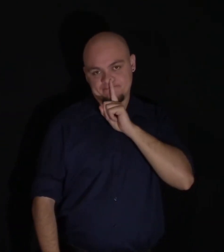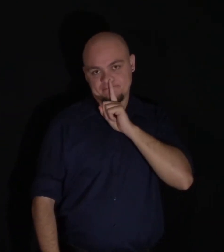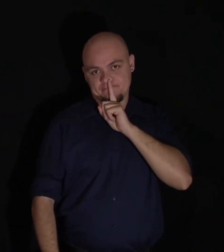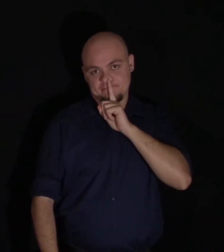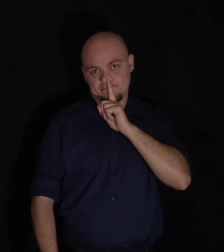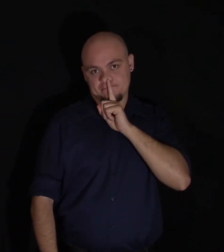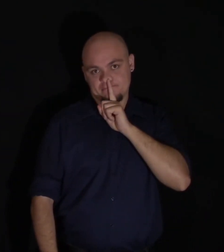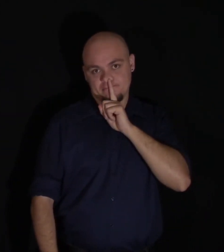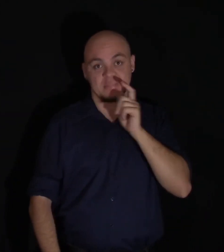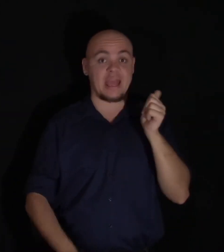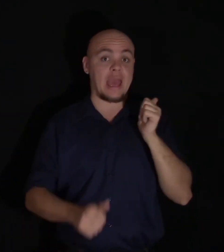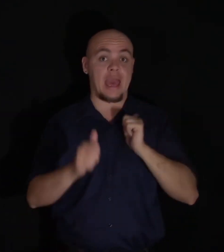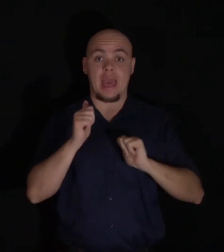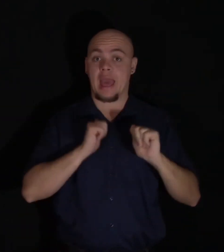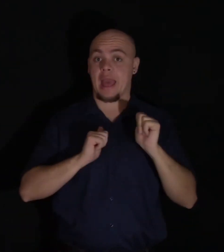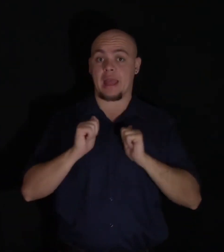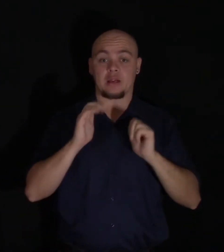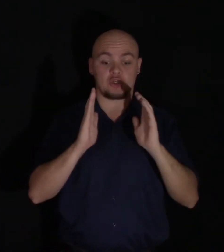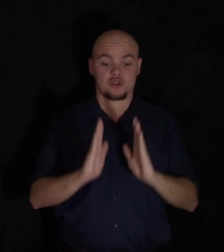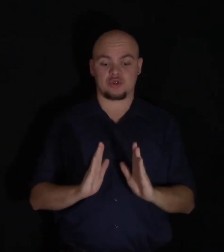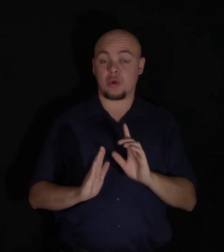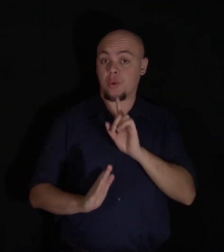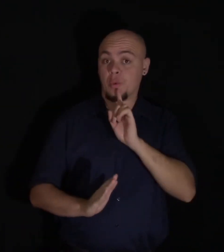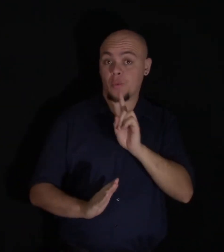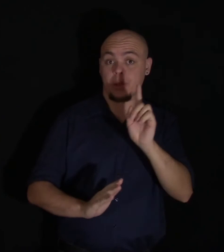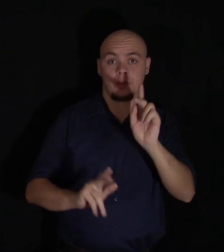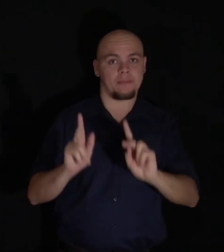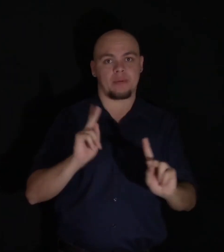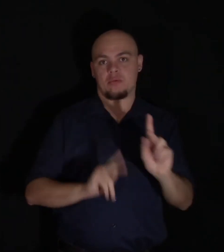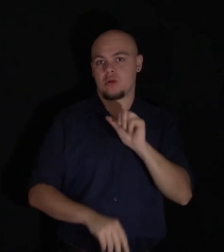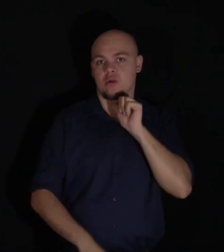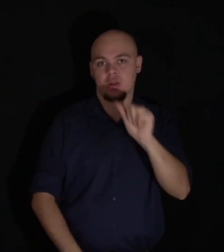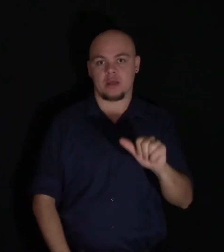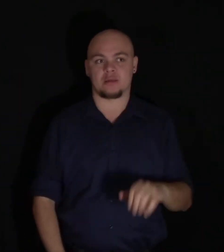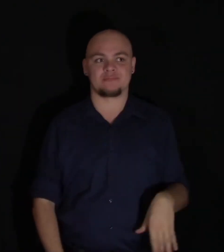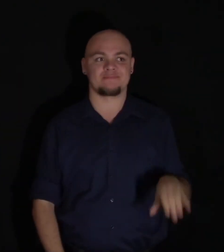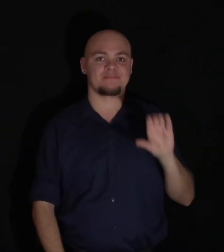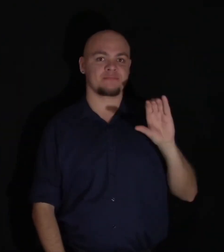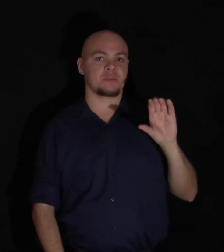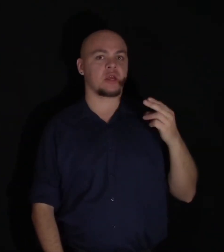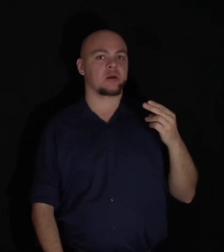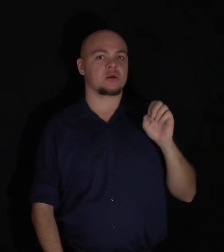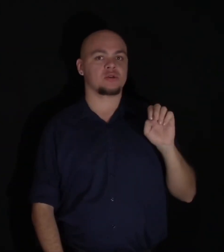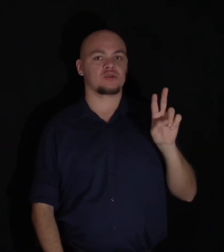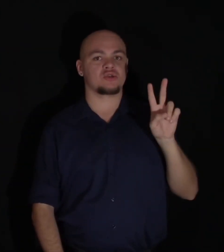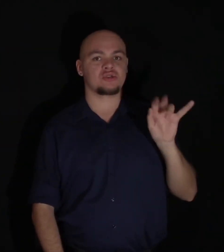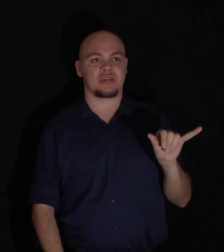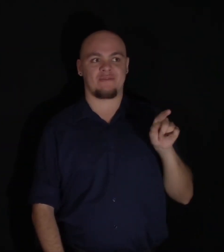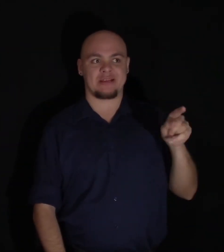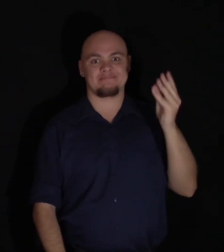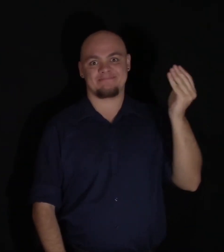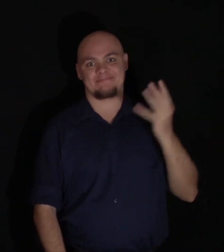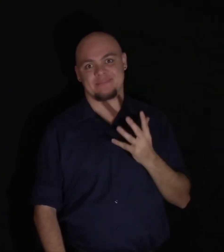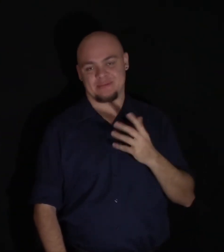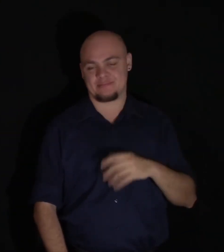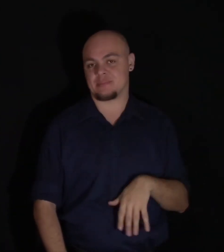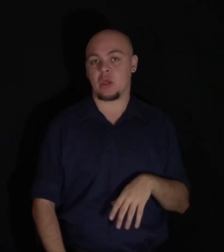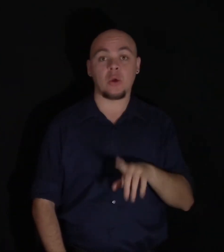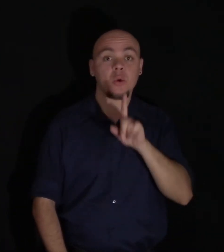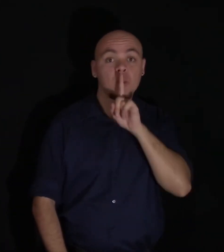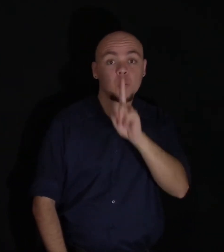actors are not real people, right? Chevy tells us that, so there you go. Real people, not actors.